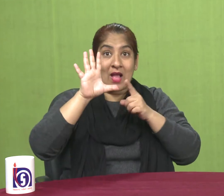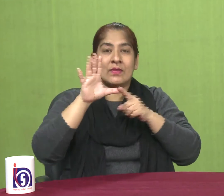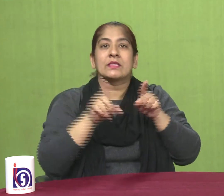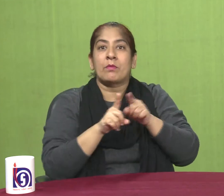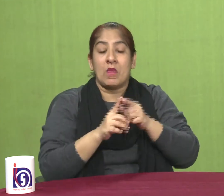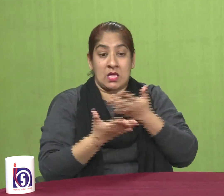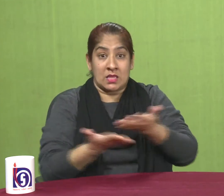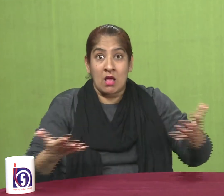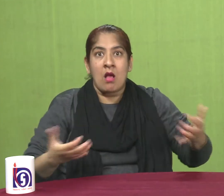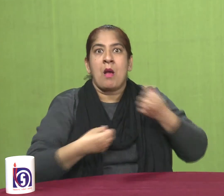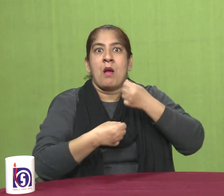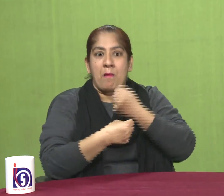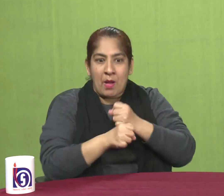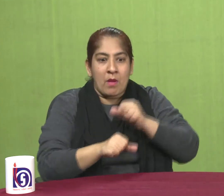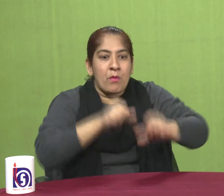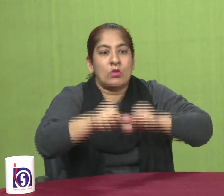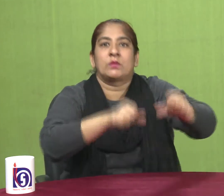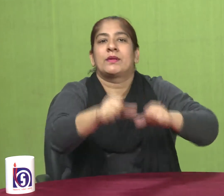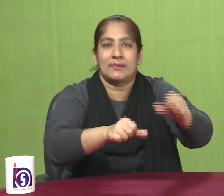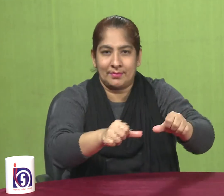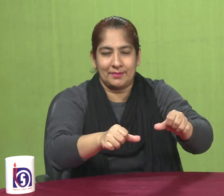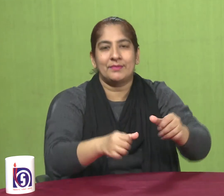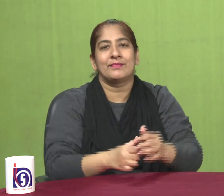Fifth point is production of goods.